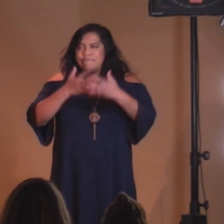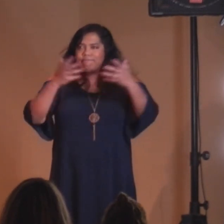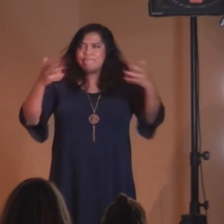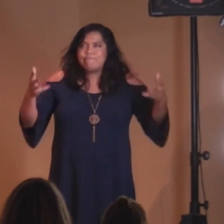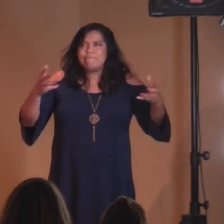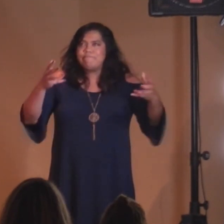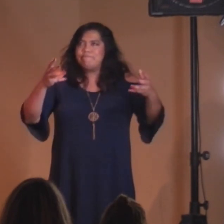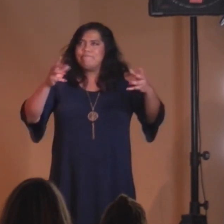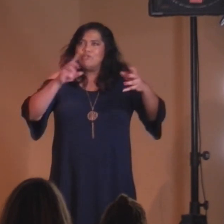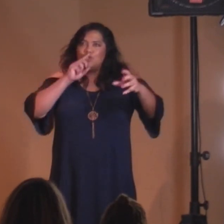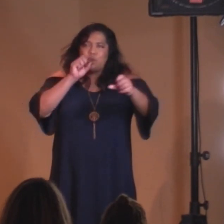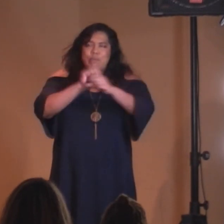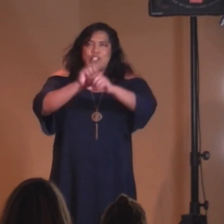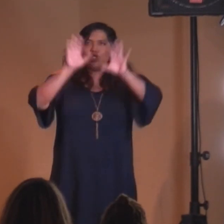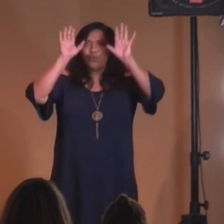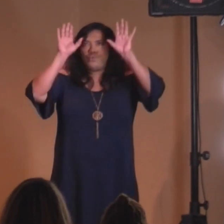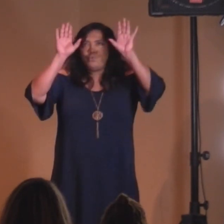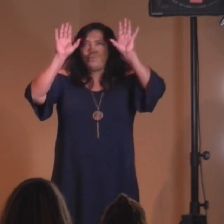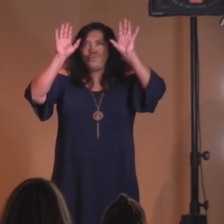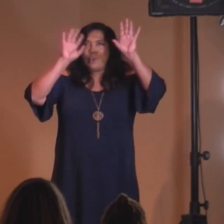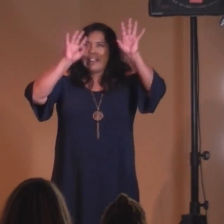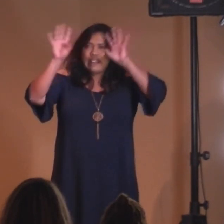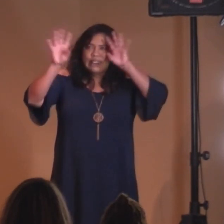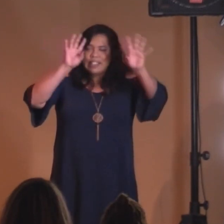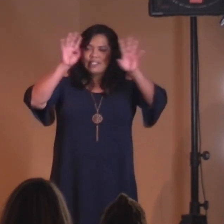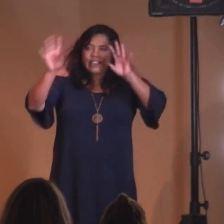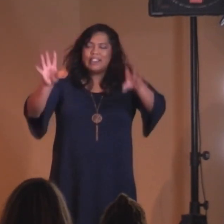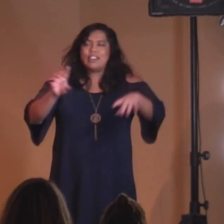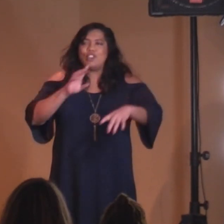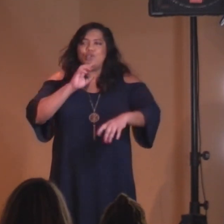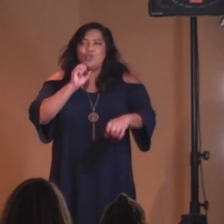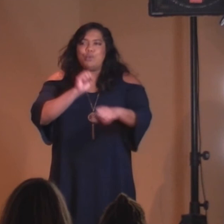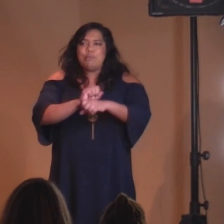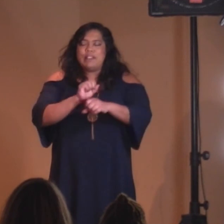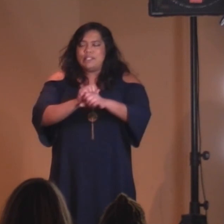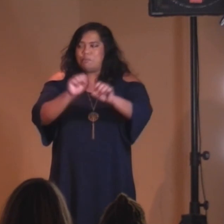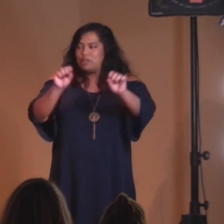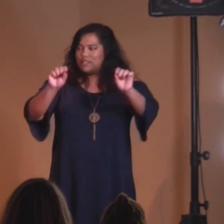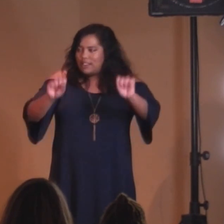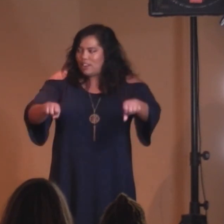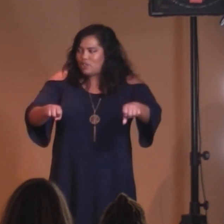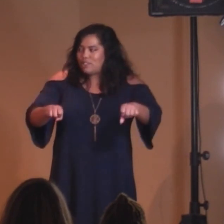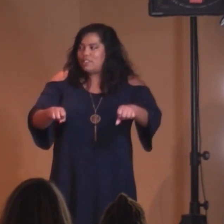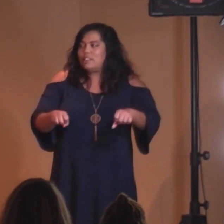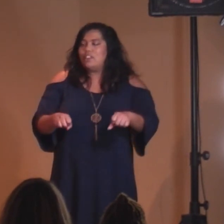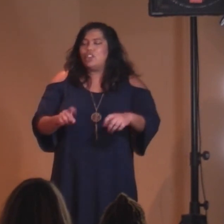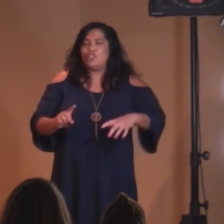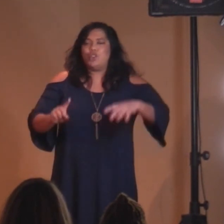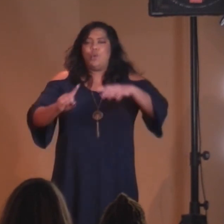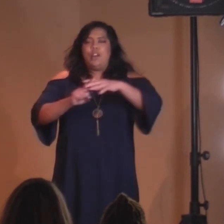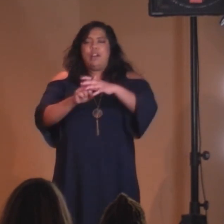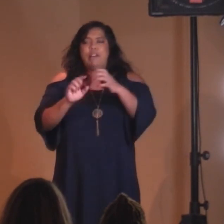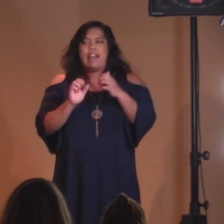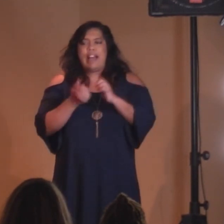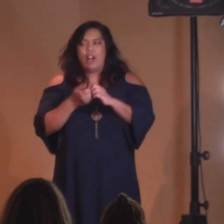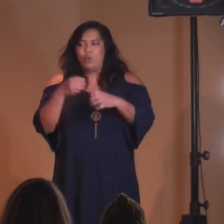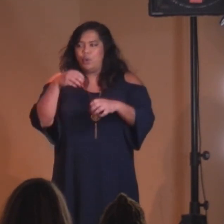Absolute infinitude of potentiality demonstrating in, through, and as human